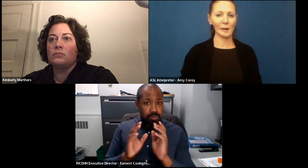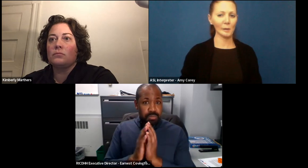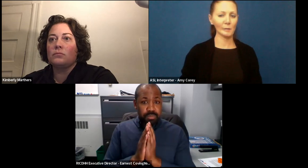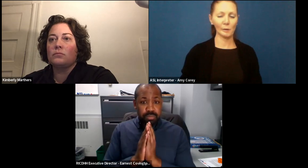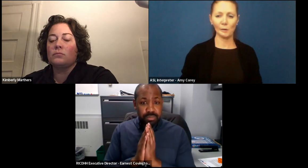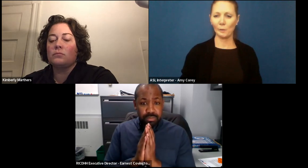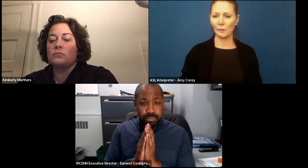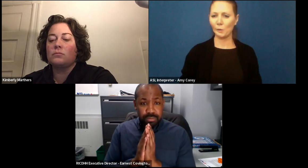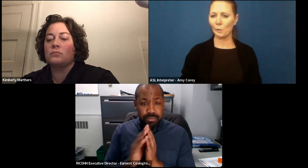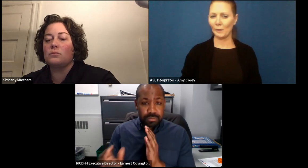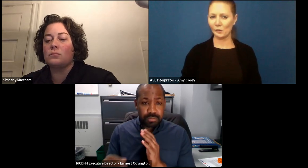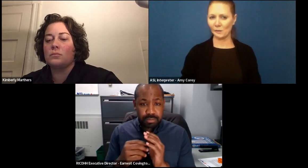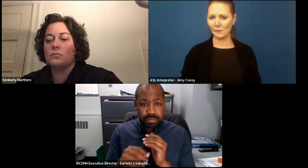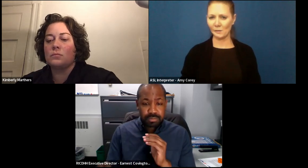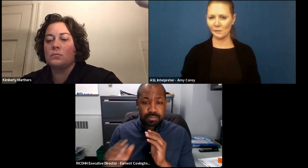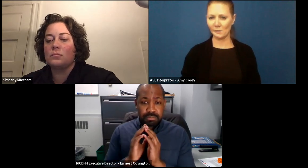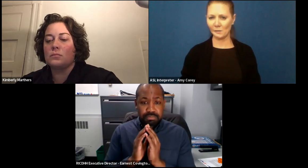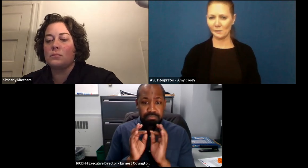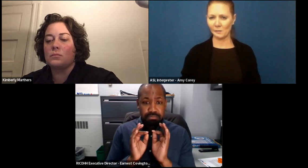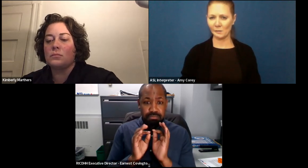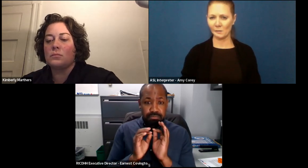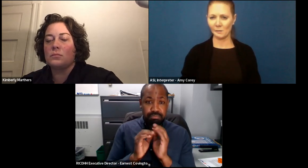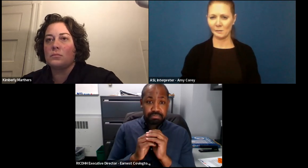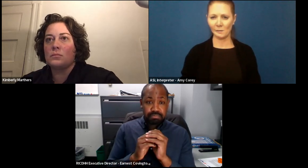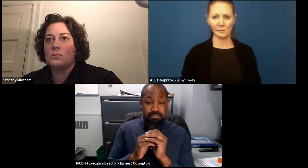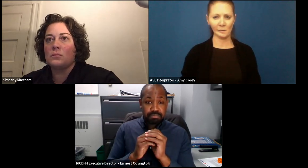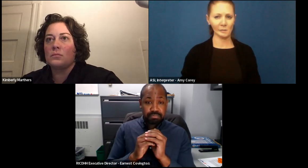All right, there are no other questions.